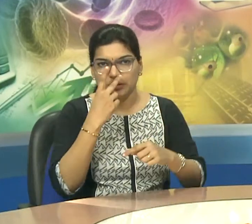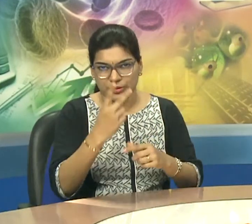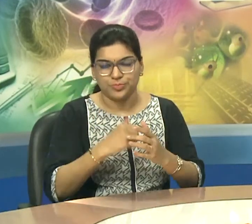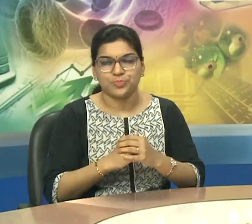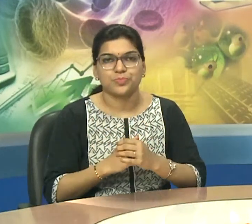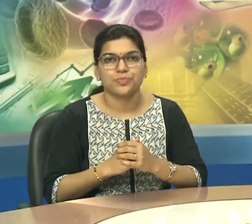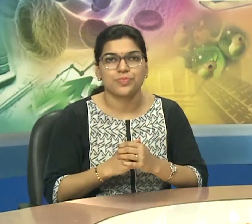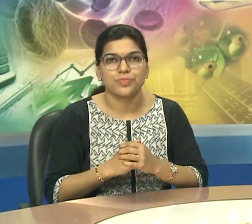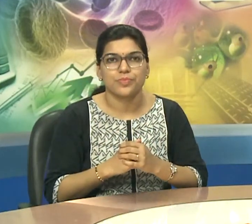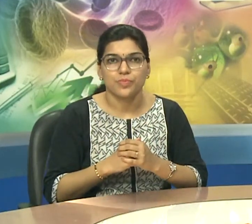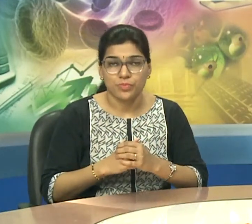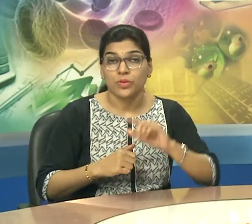polite request.